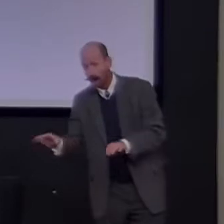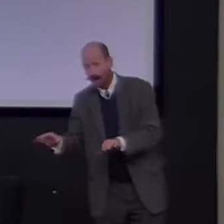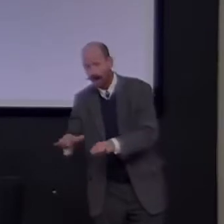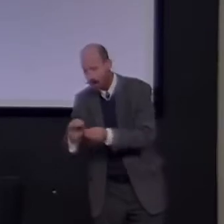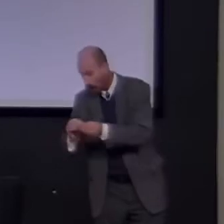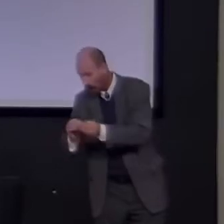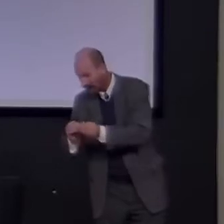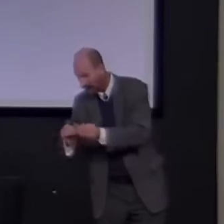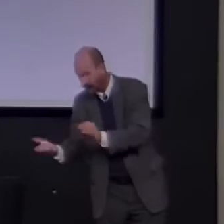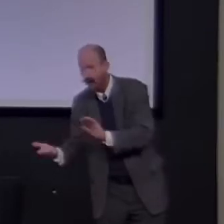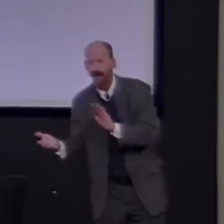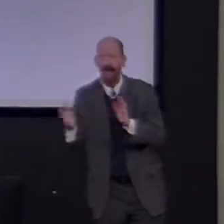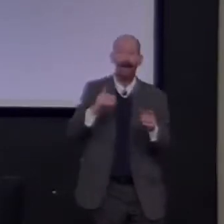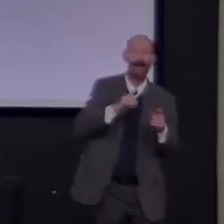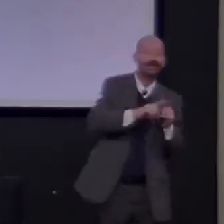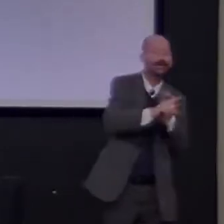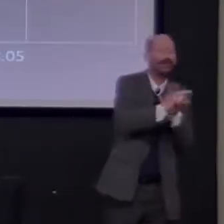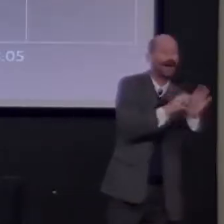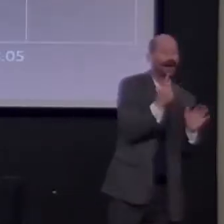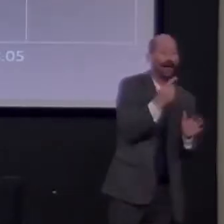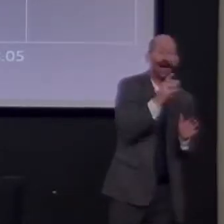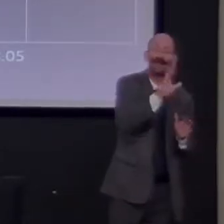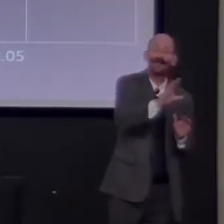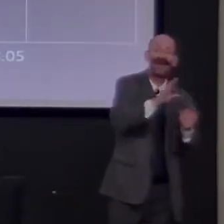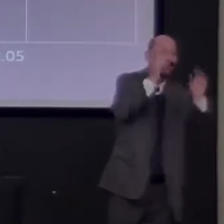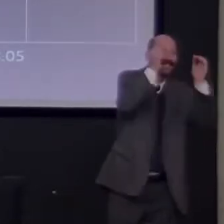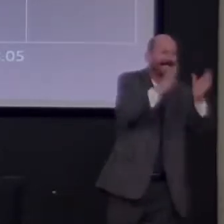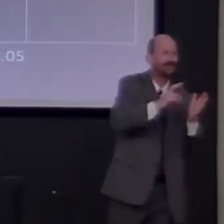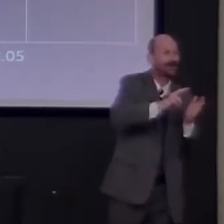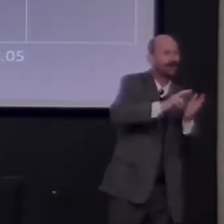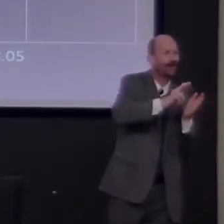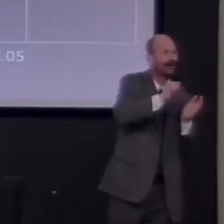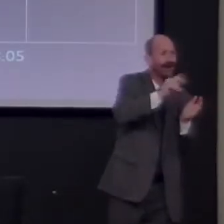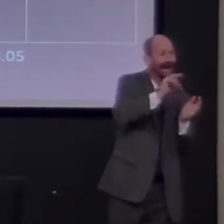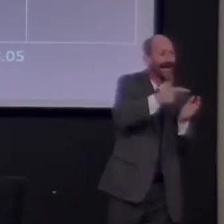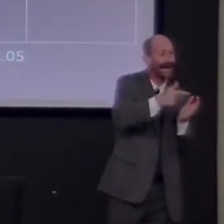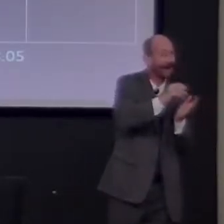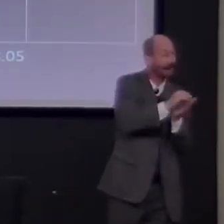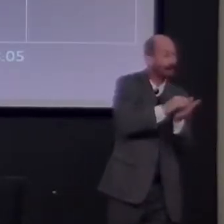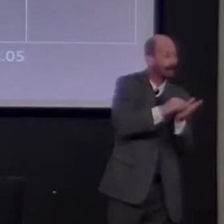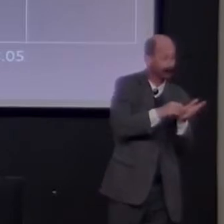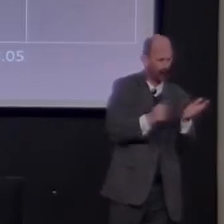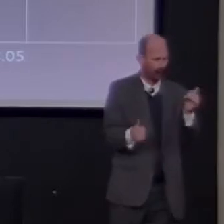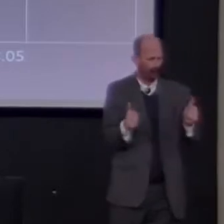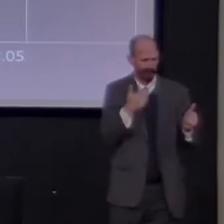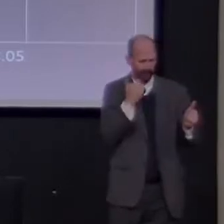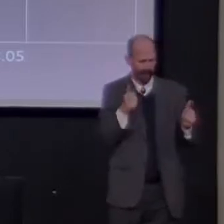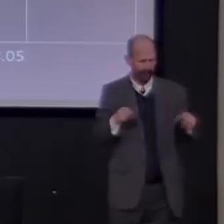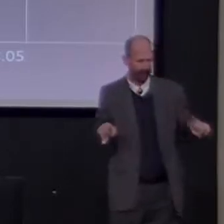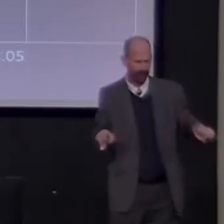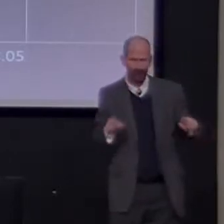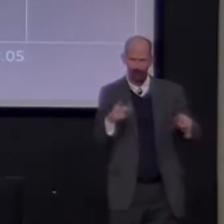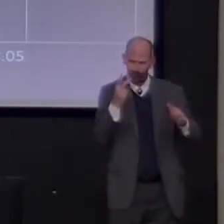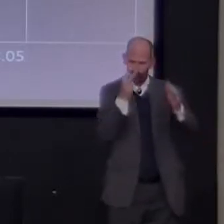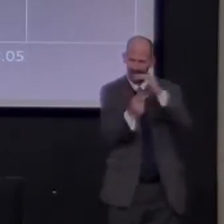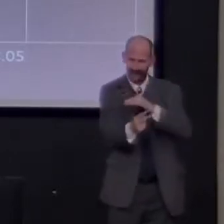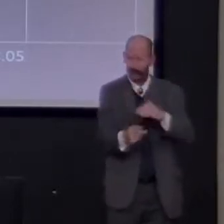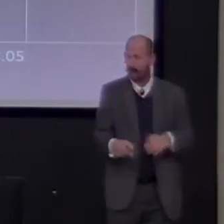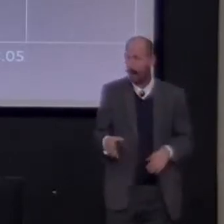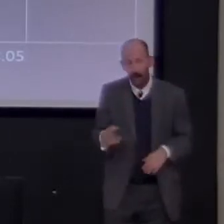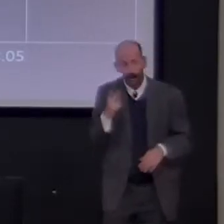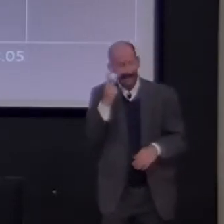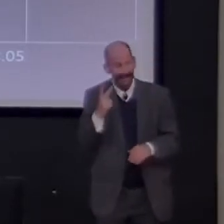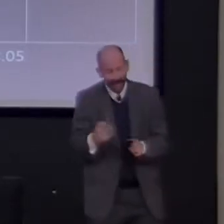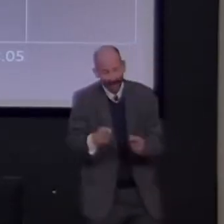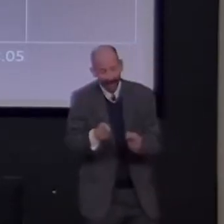your teacher in grade 1? And what we found was that individual differences, particularly in the